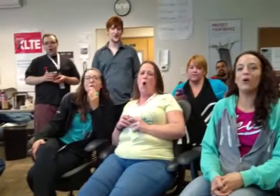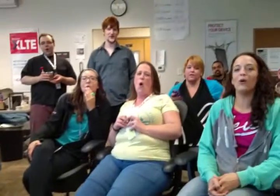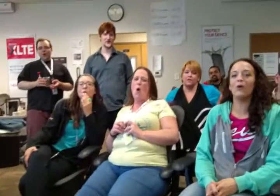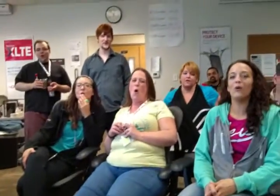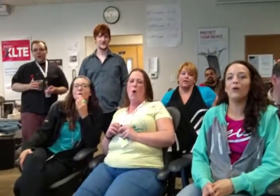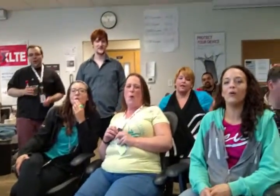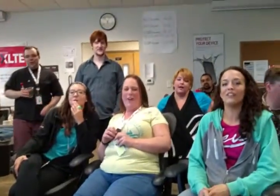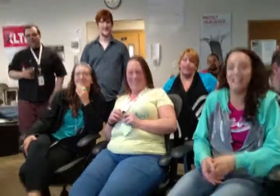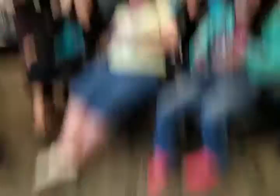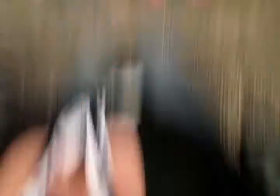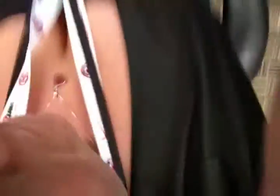Oh! A wolf.